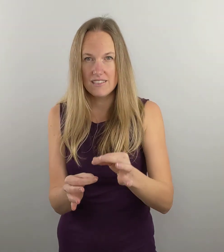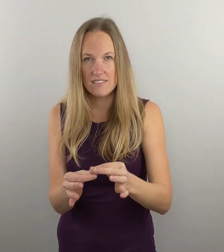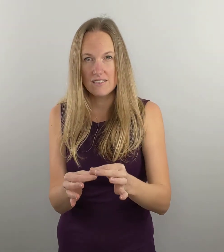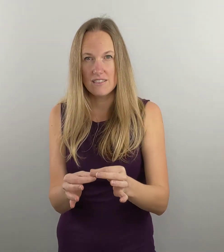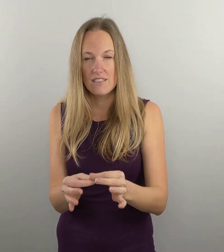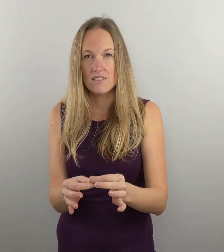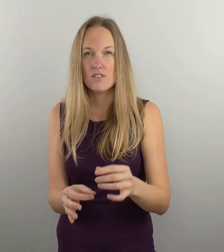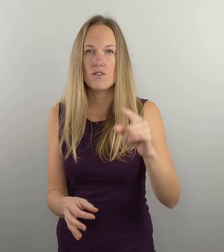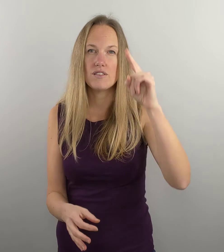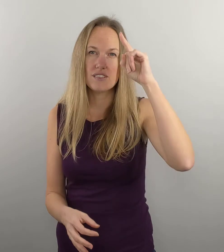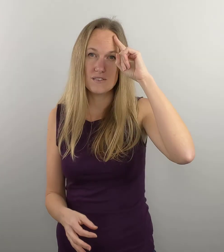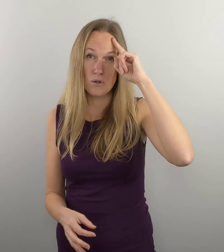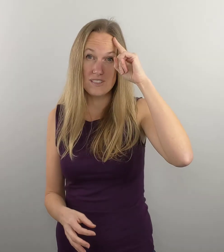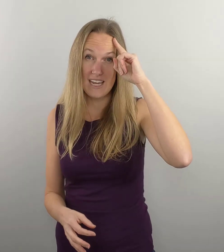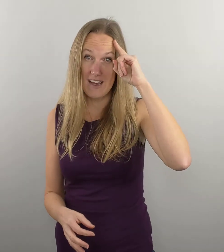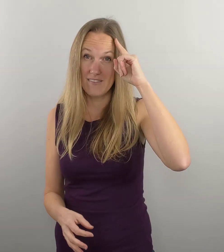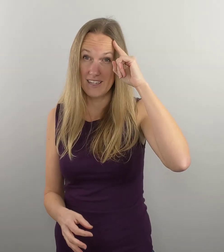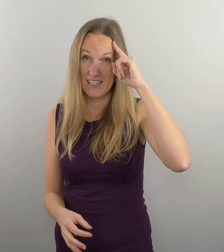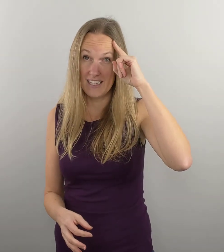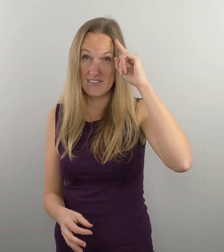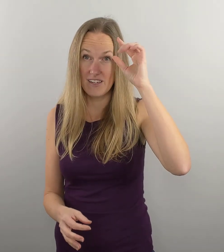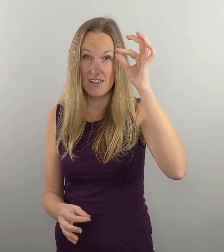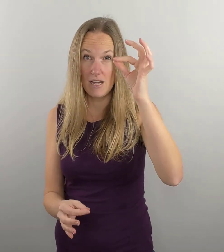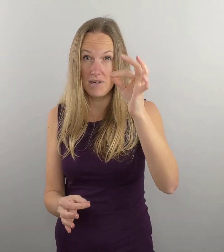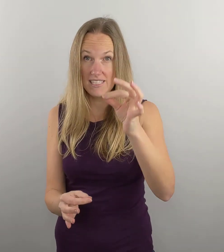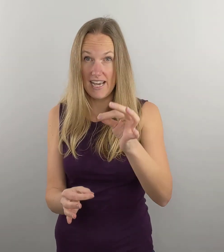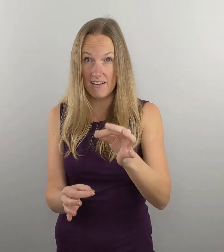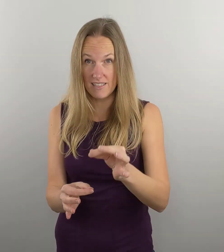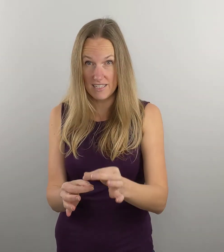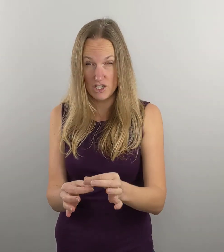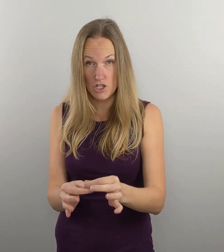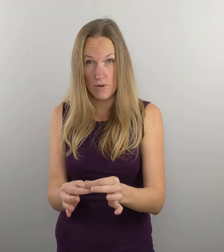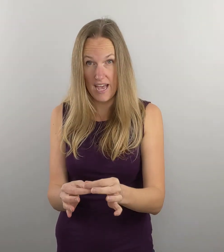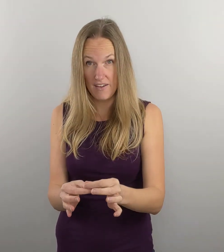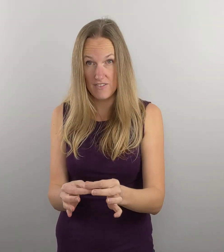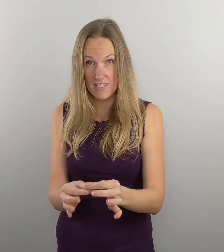faithfulness, so you're supposed to have index finger coming down and then 2 Fs.